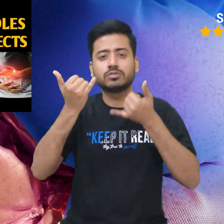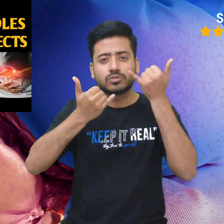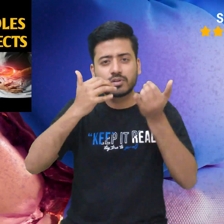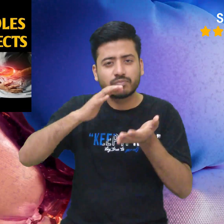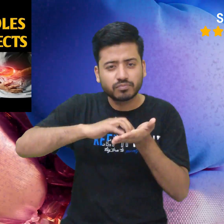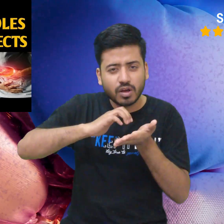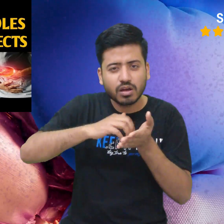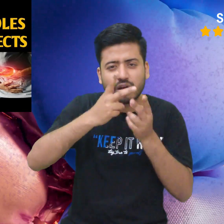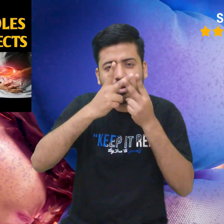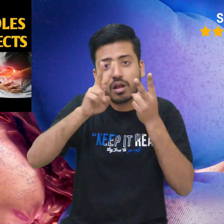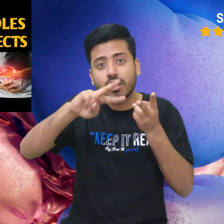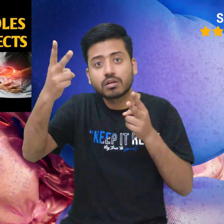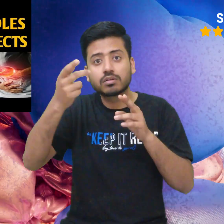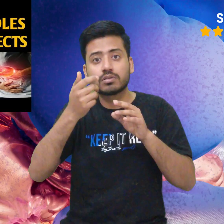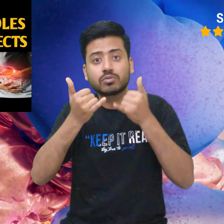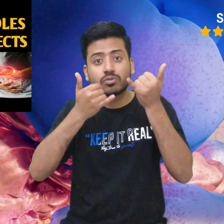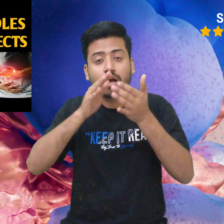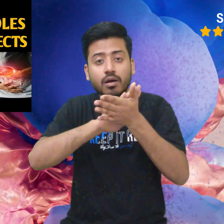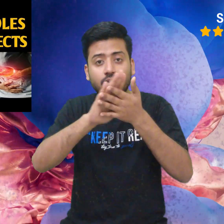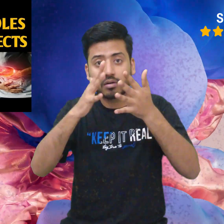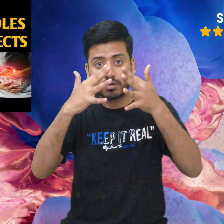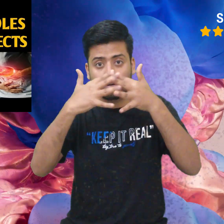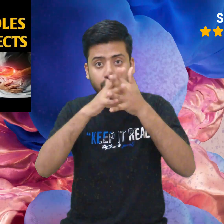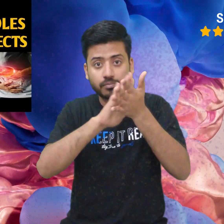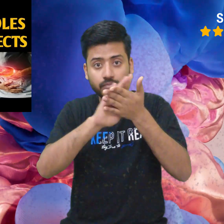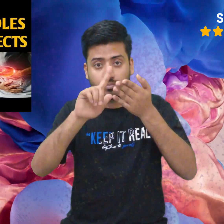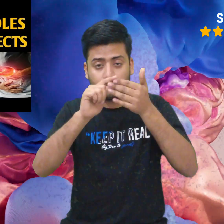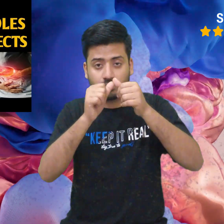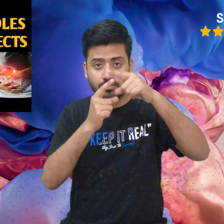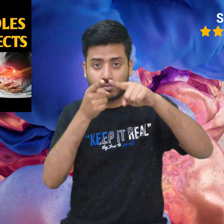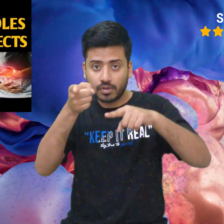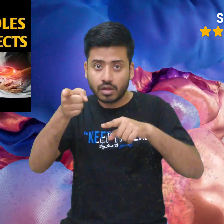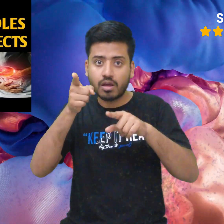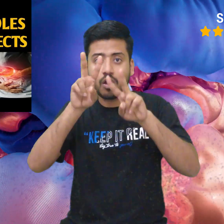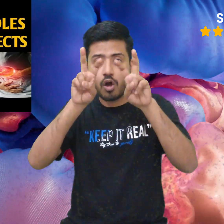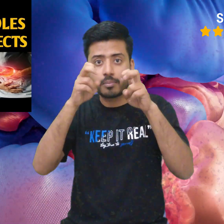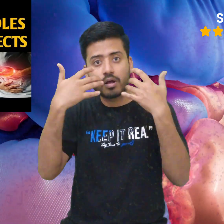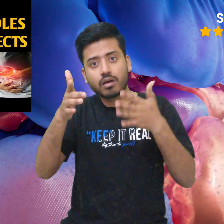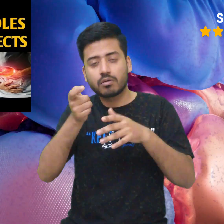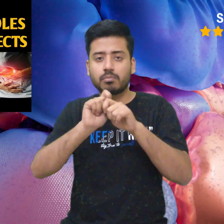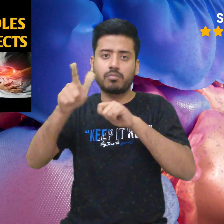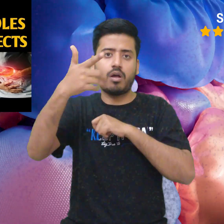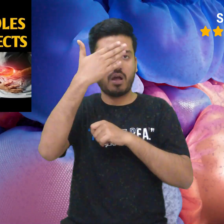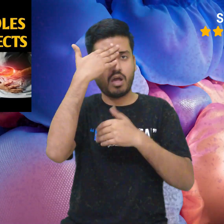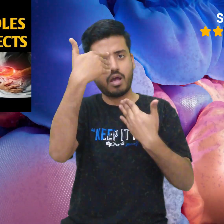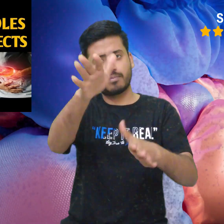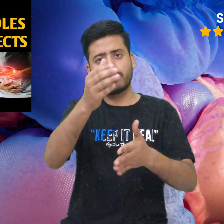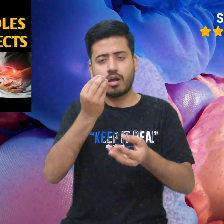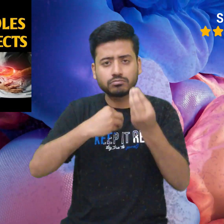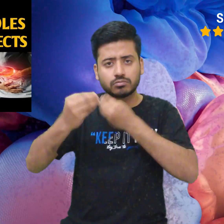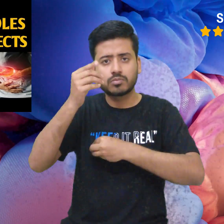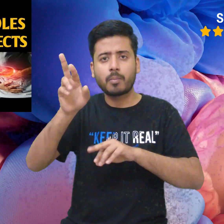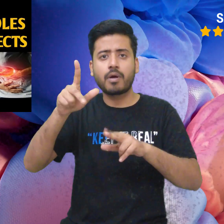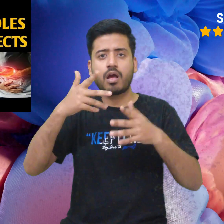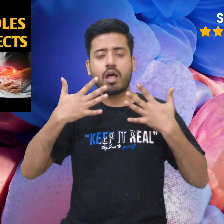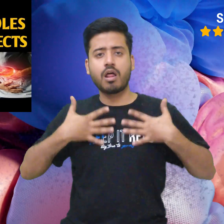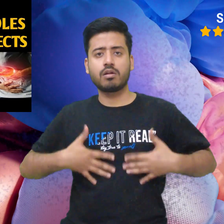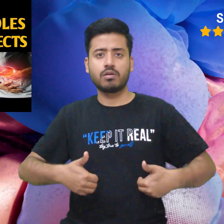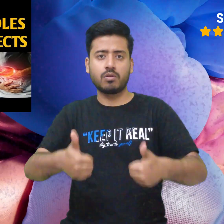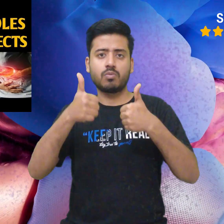content has the potential to raise urine calcium levels, which, when combined with other waste products, can result in kidney stones.